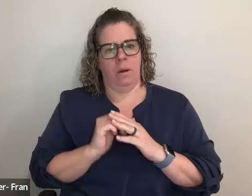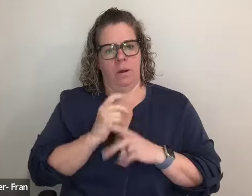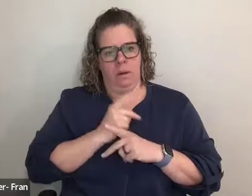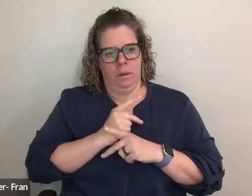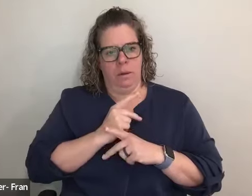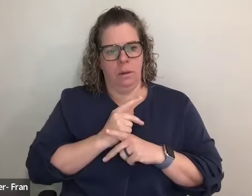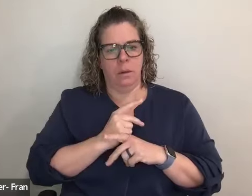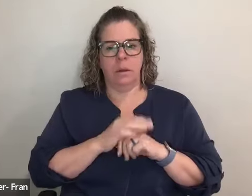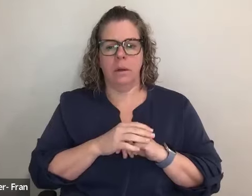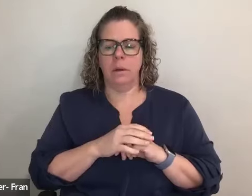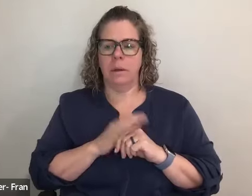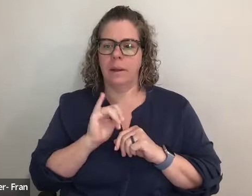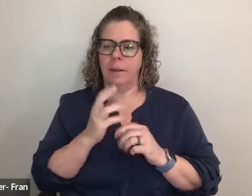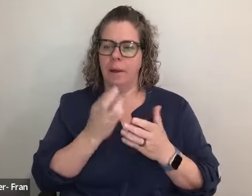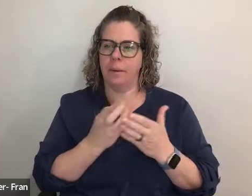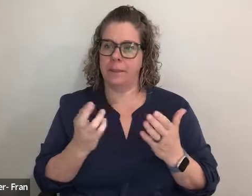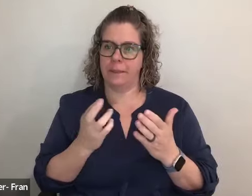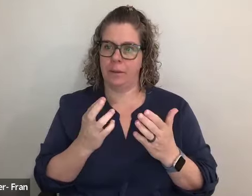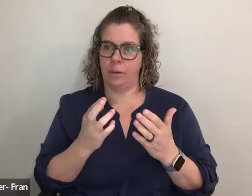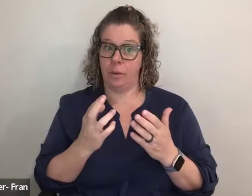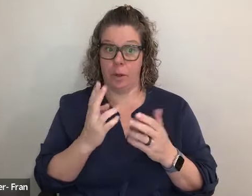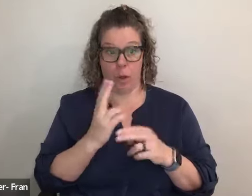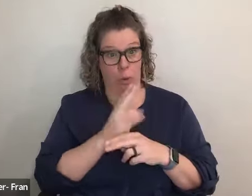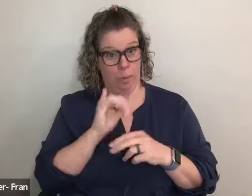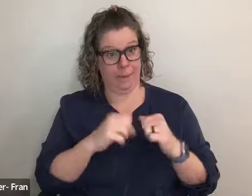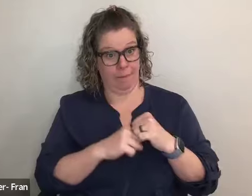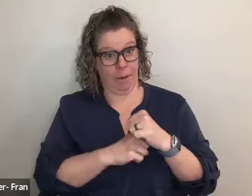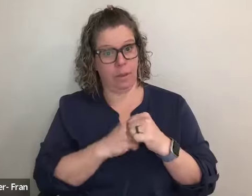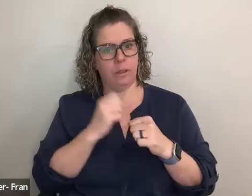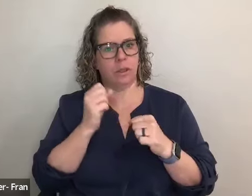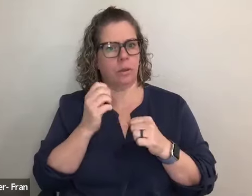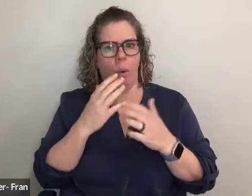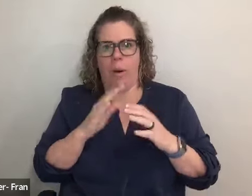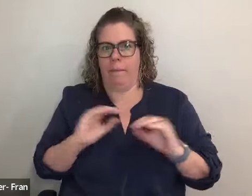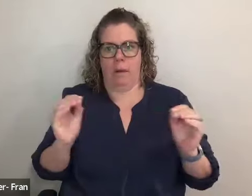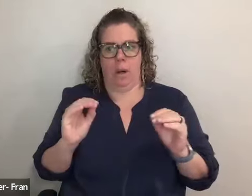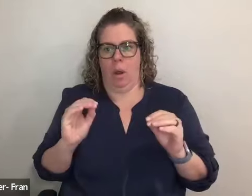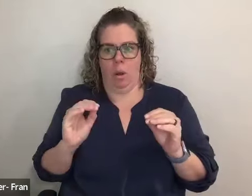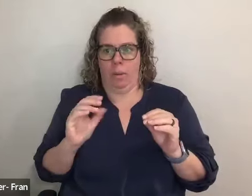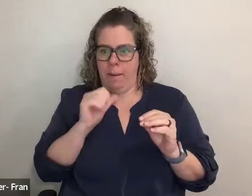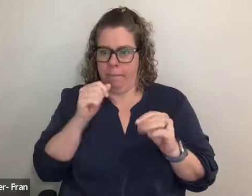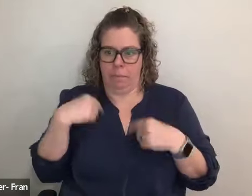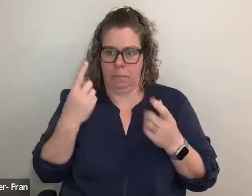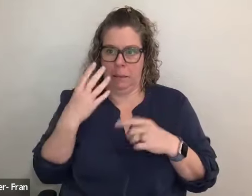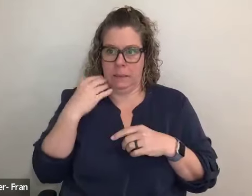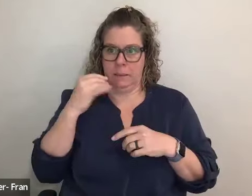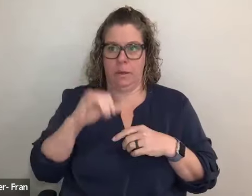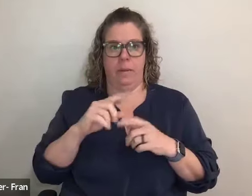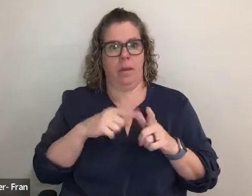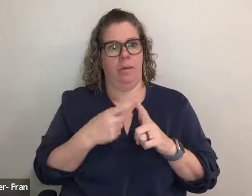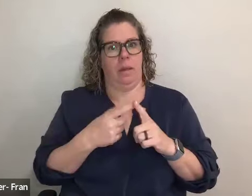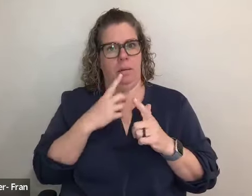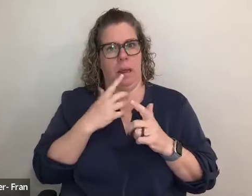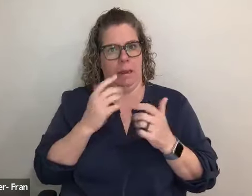then the idea of this resource is to build on that or create your own, or build on it